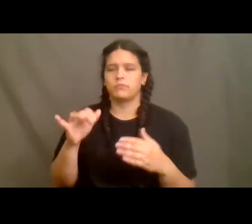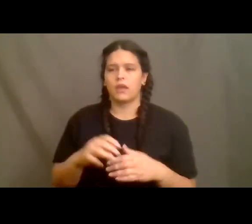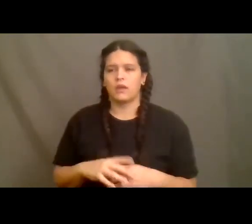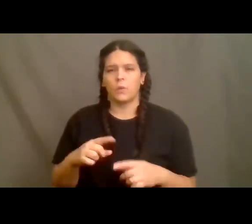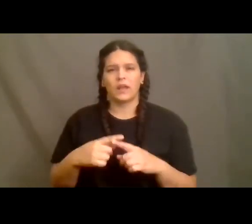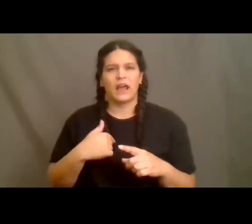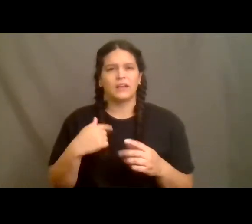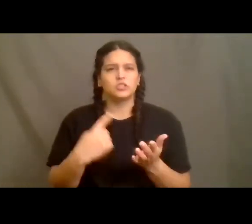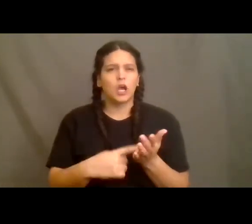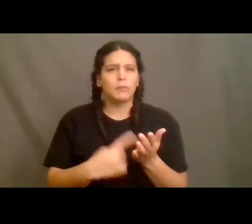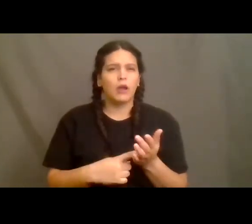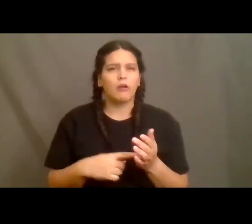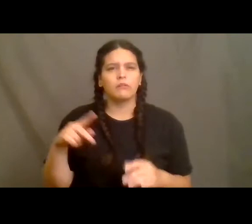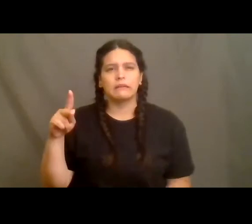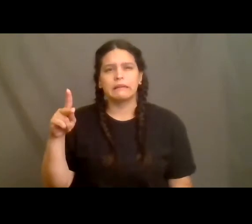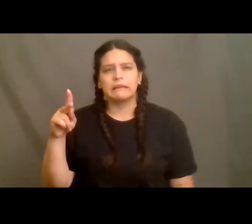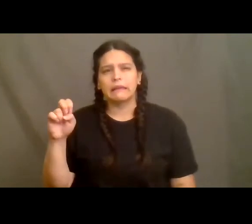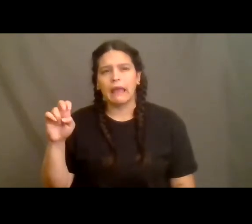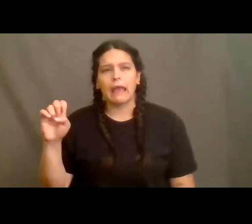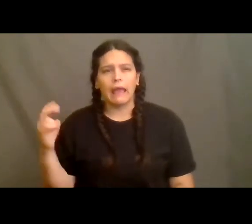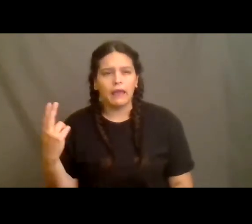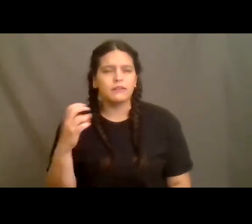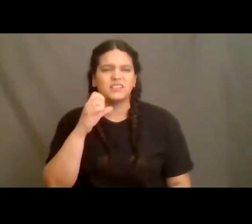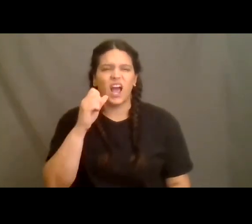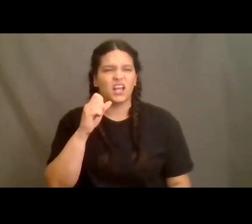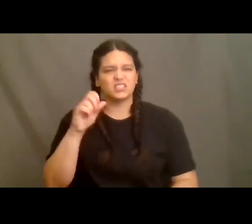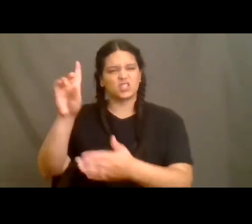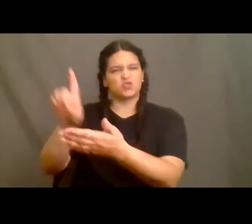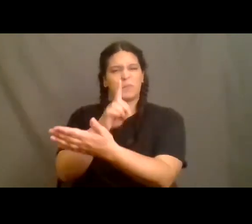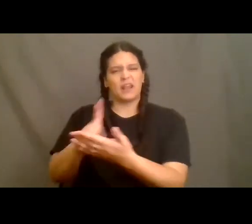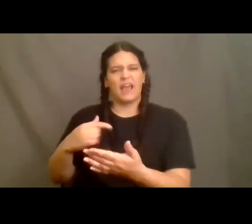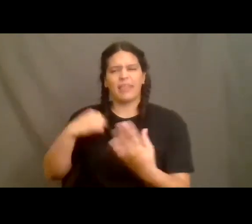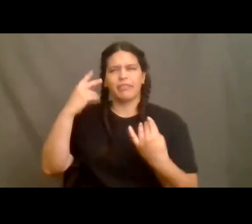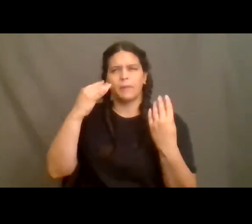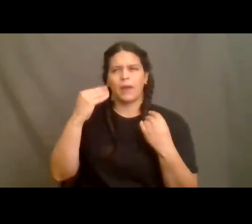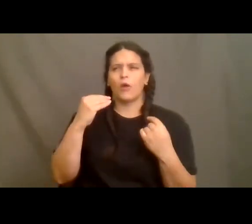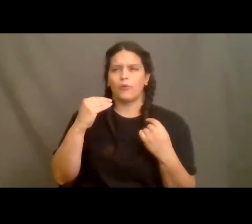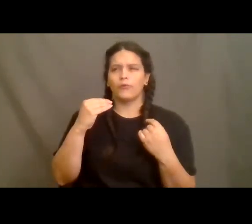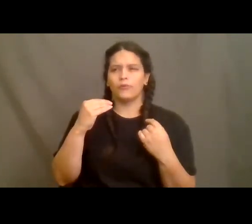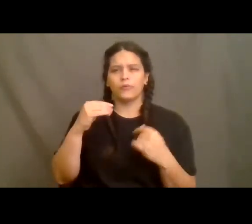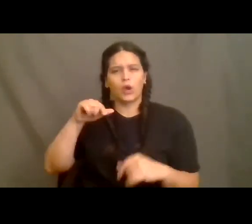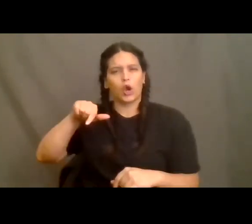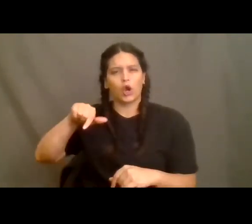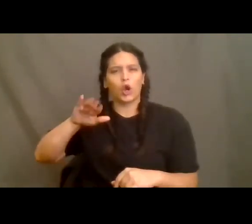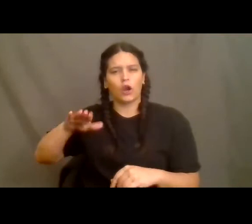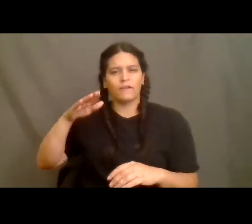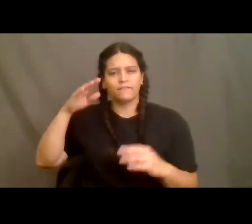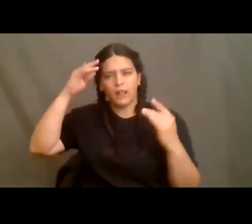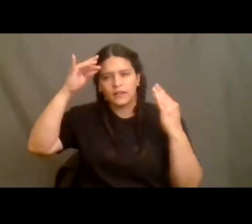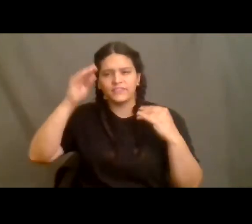K'eh does not discriminate, I think of her because, you know, even as my